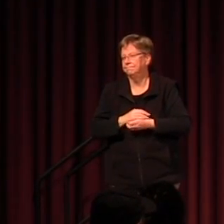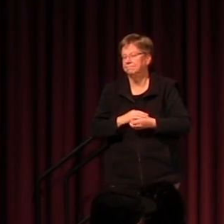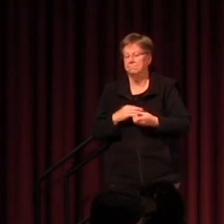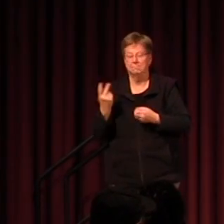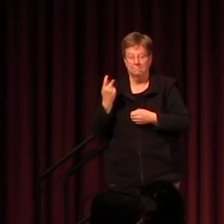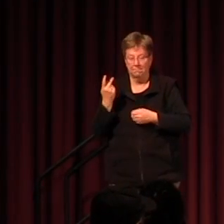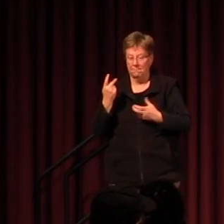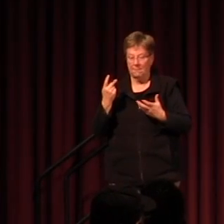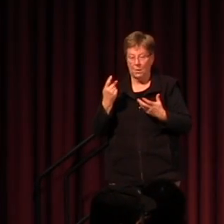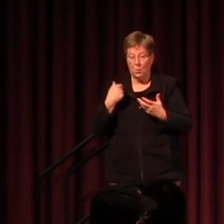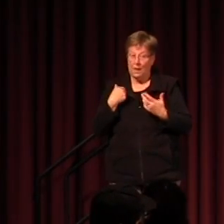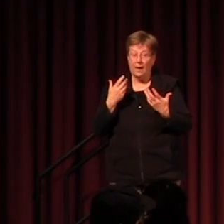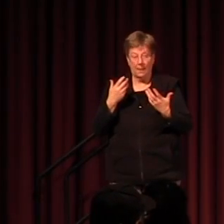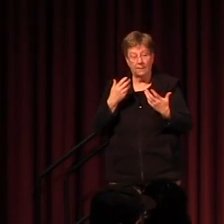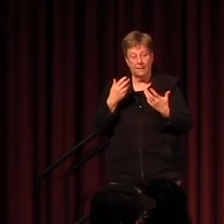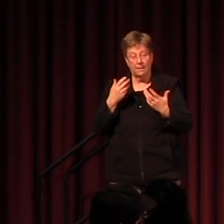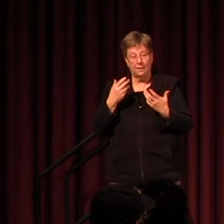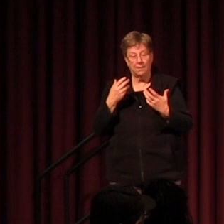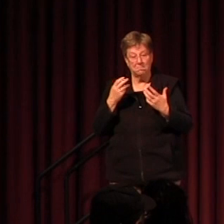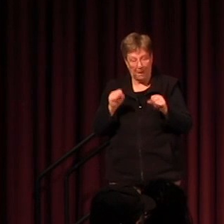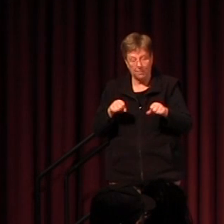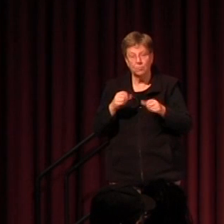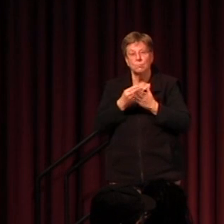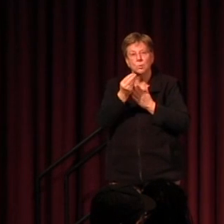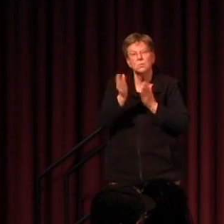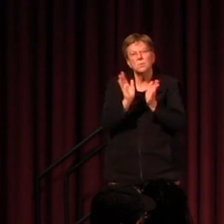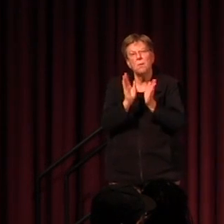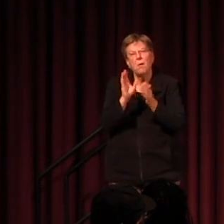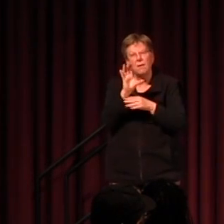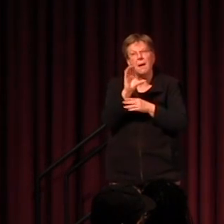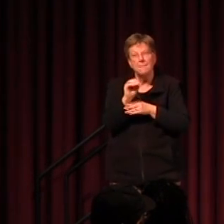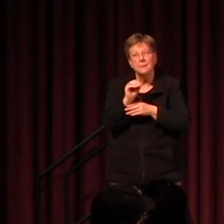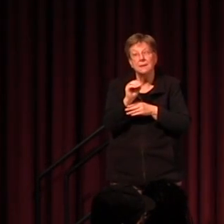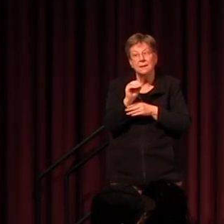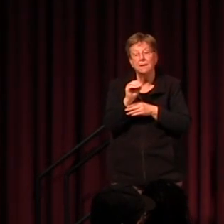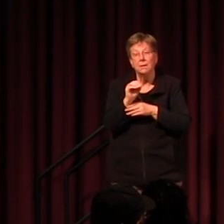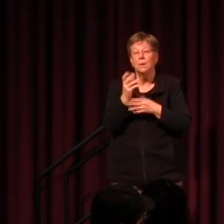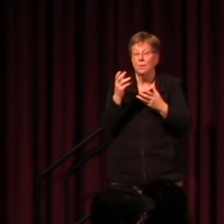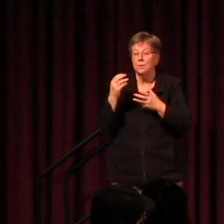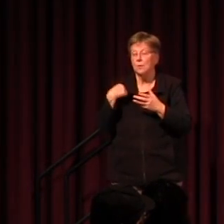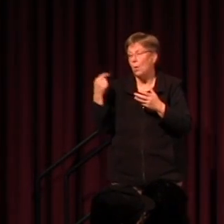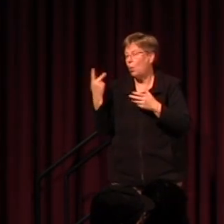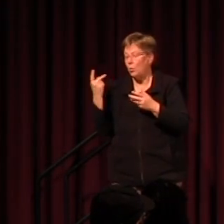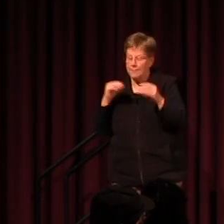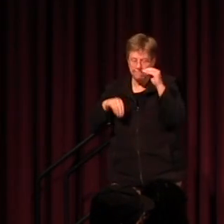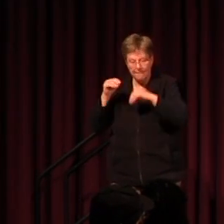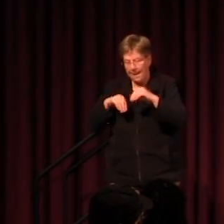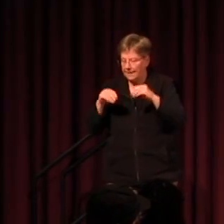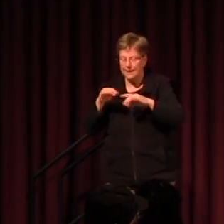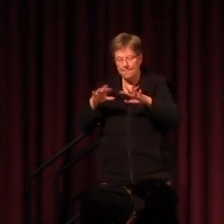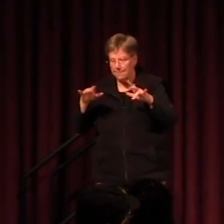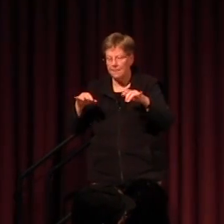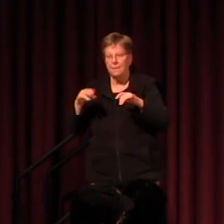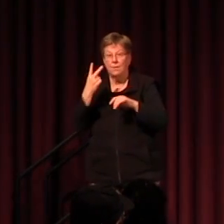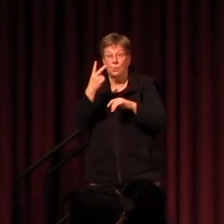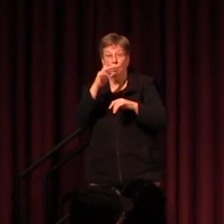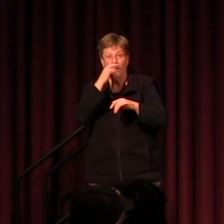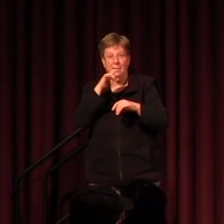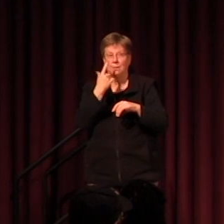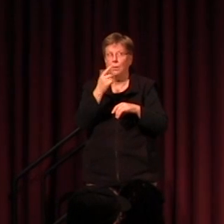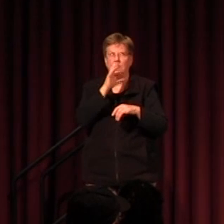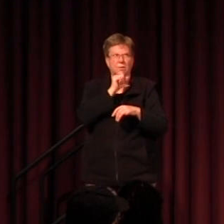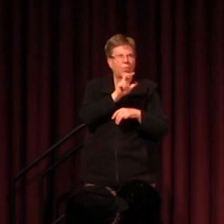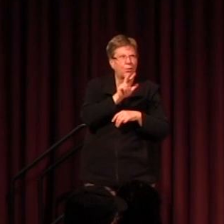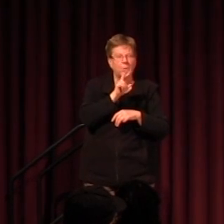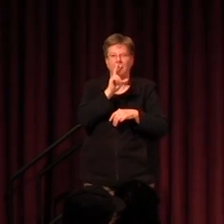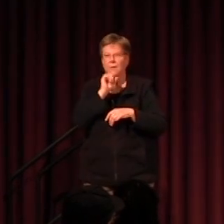We had the privilege of purchasing a small company, so we packed up our two kids. One was a three-year-old, the other was